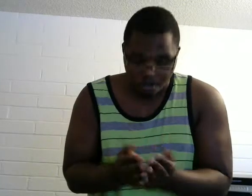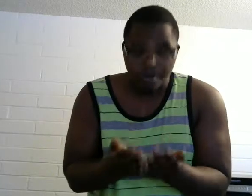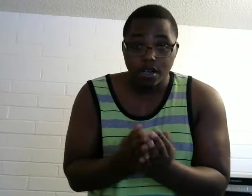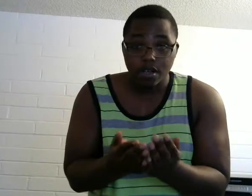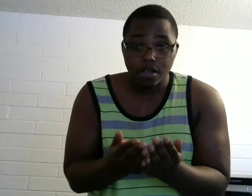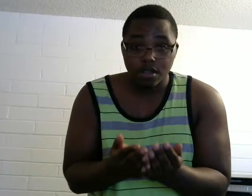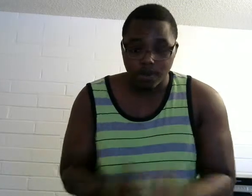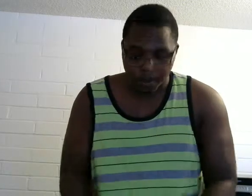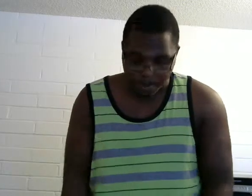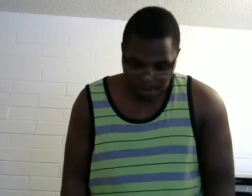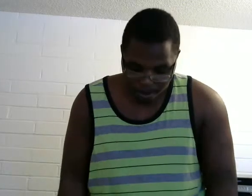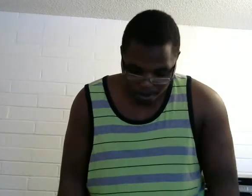book,